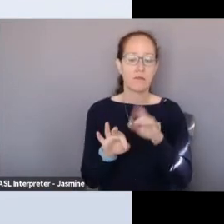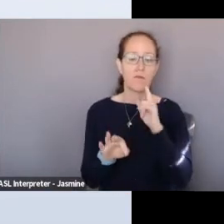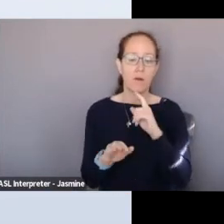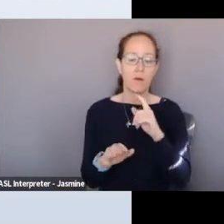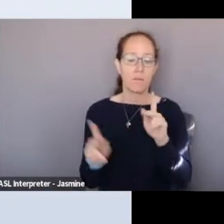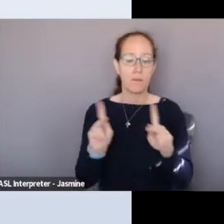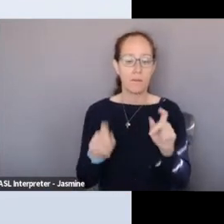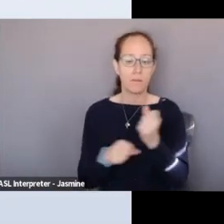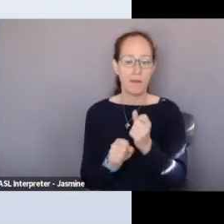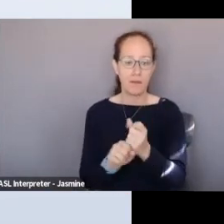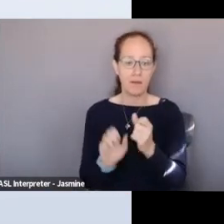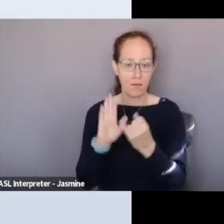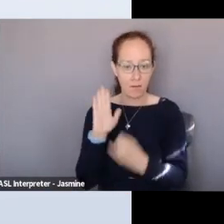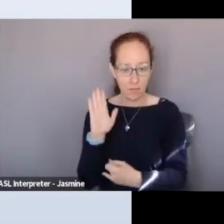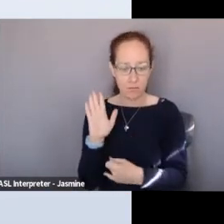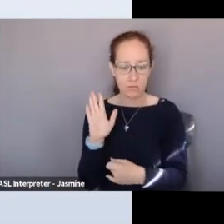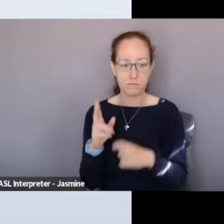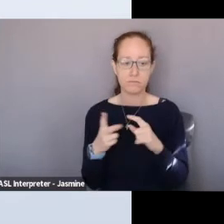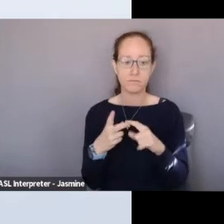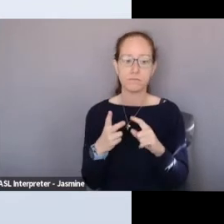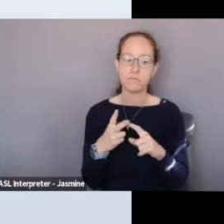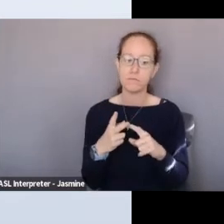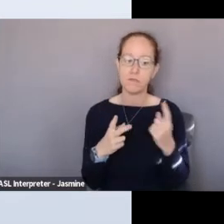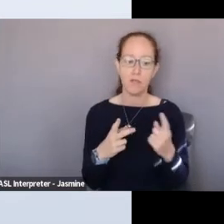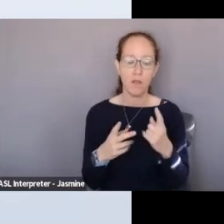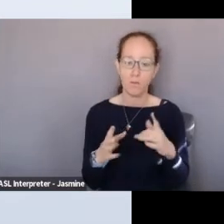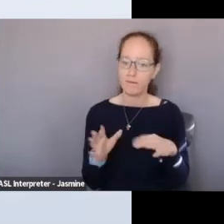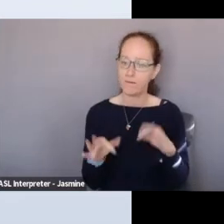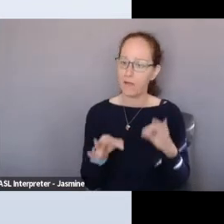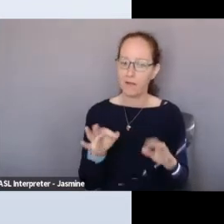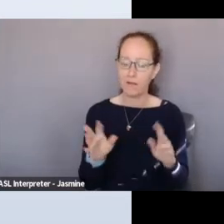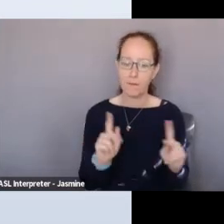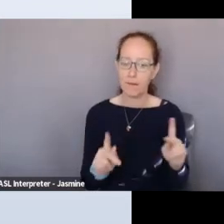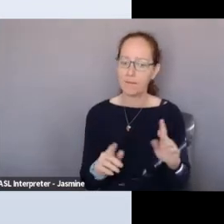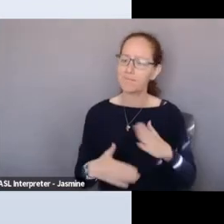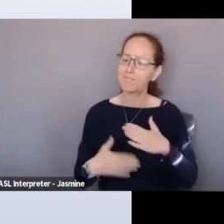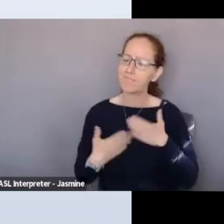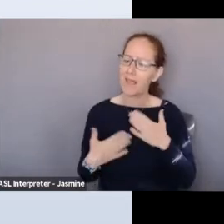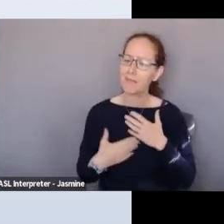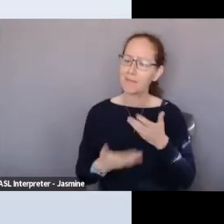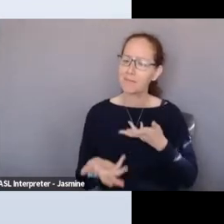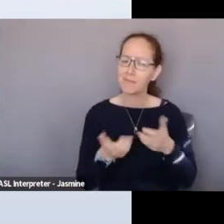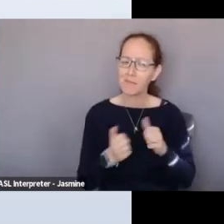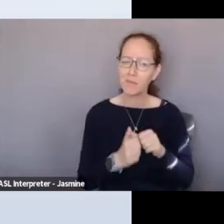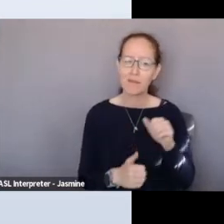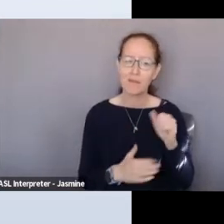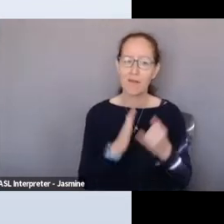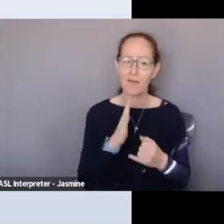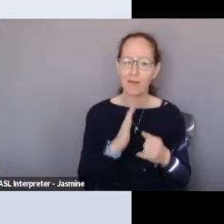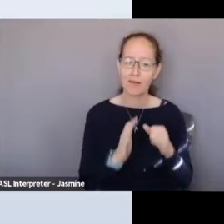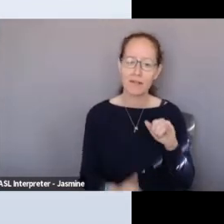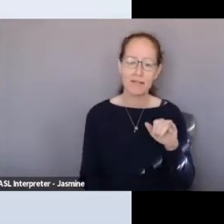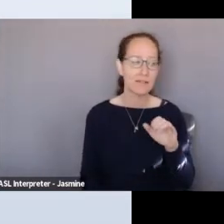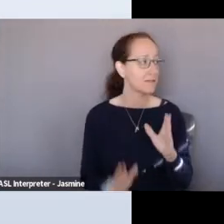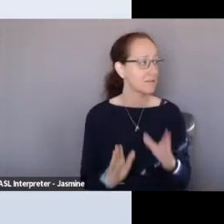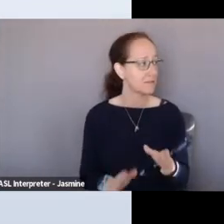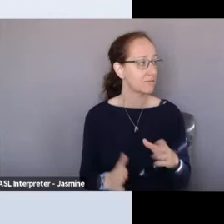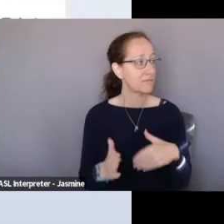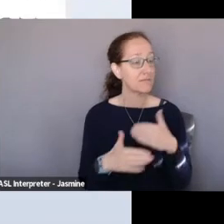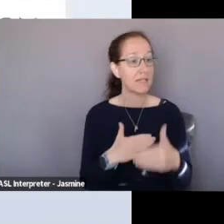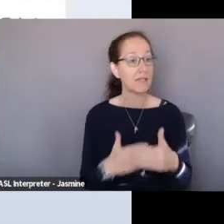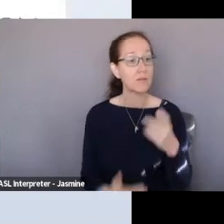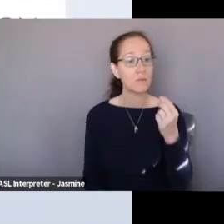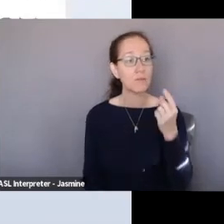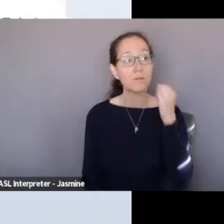I have always found that people are very happy to work with artists. So next slide, please.